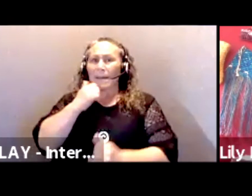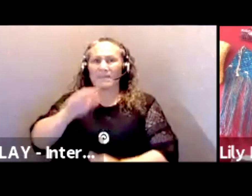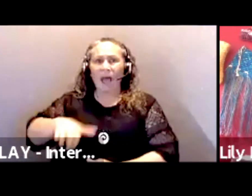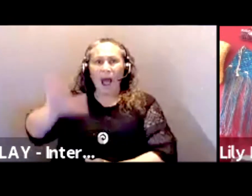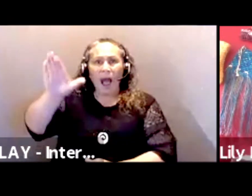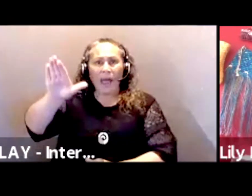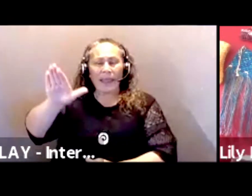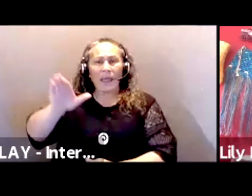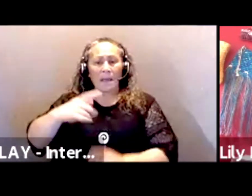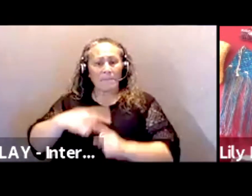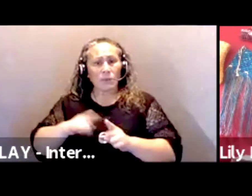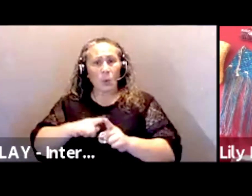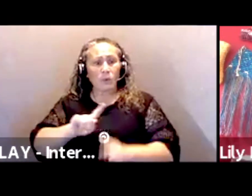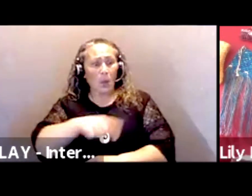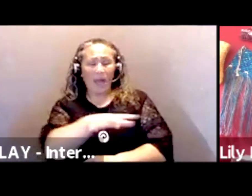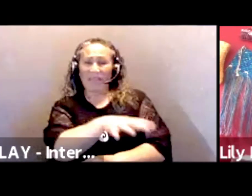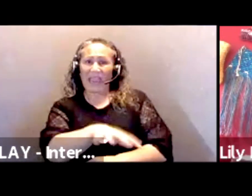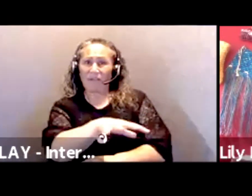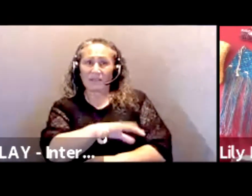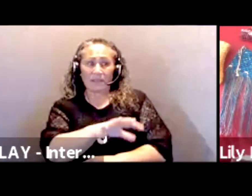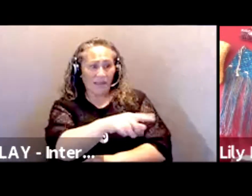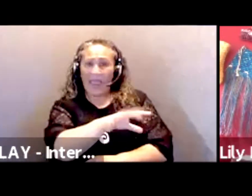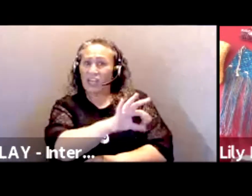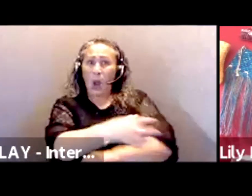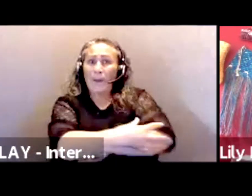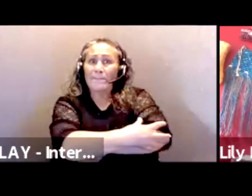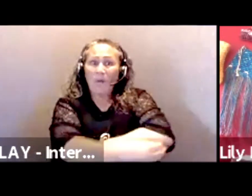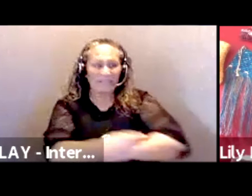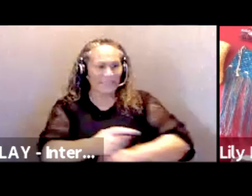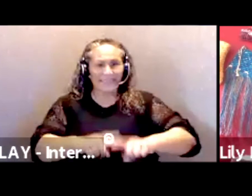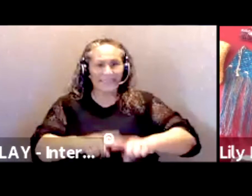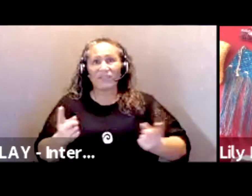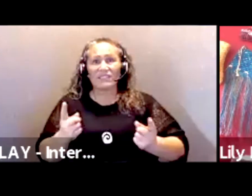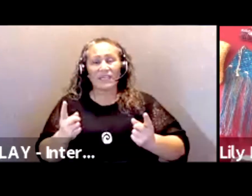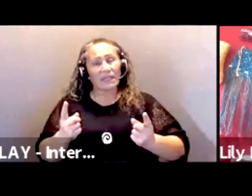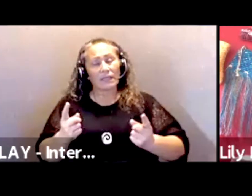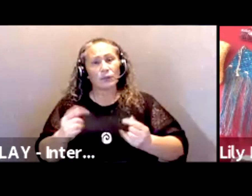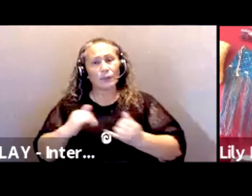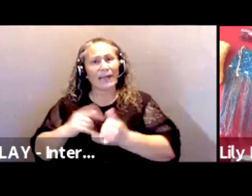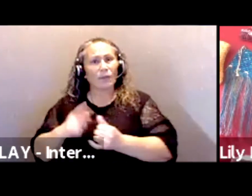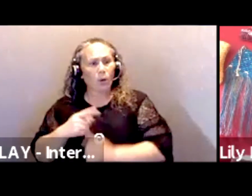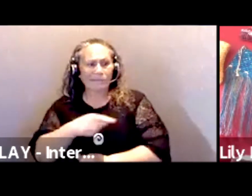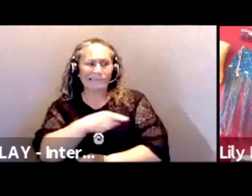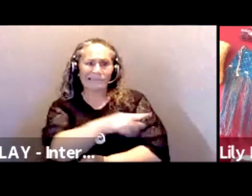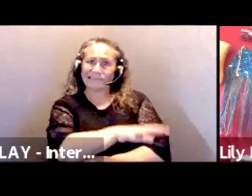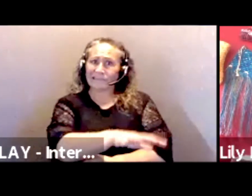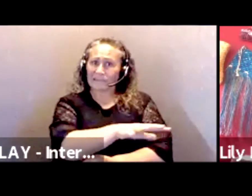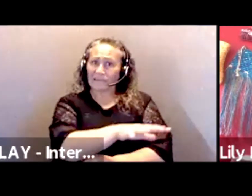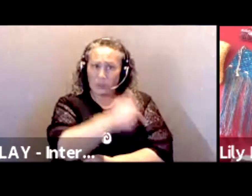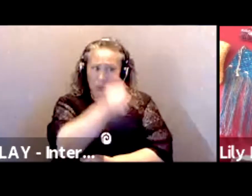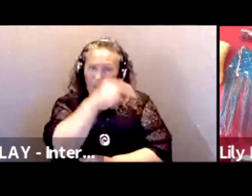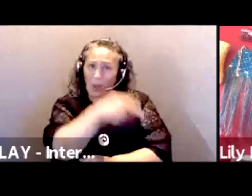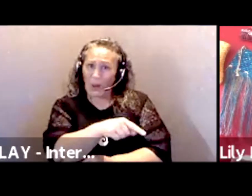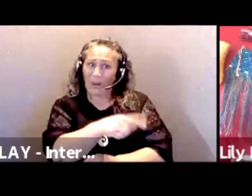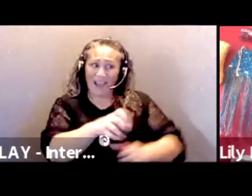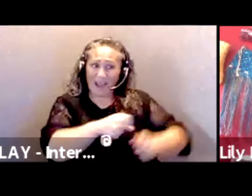areas who don't have poverty in the same way that we do in South Auckland. And as we know now, it's spread